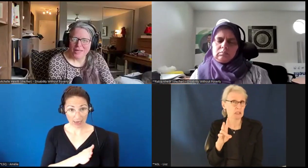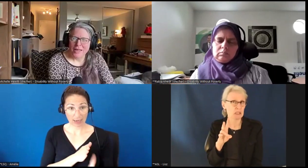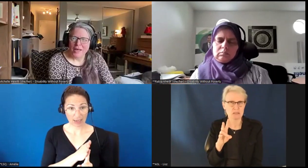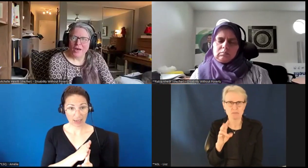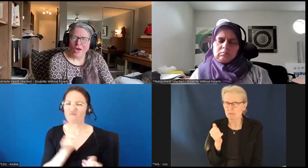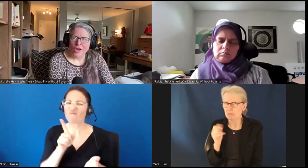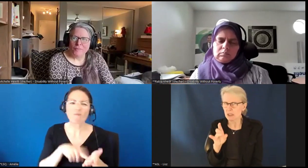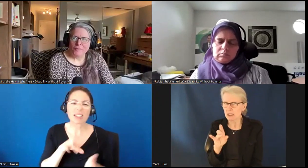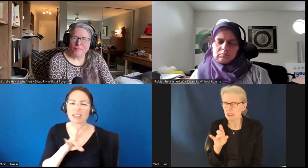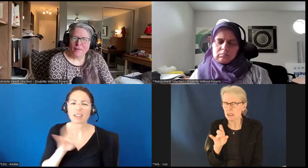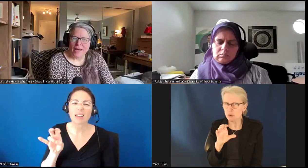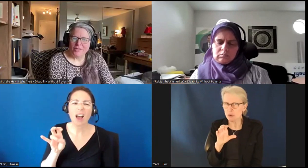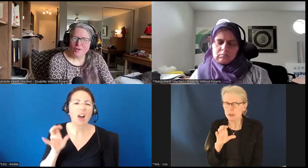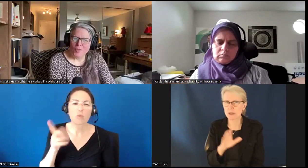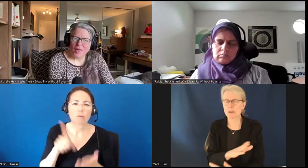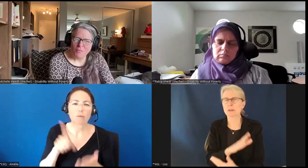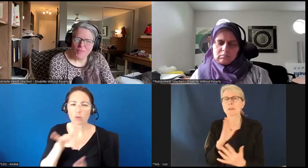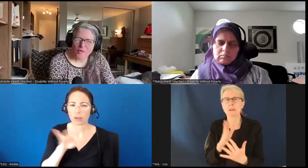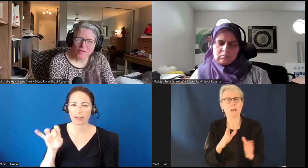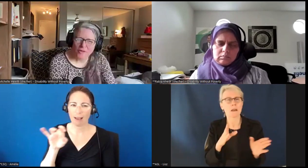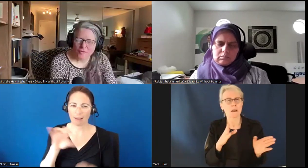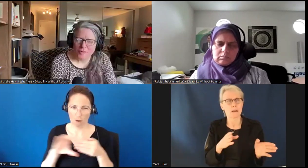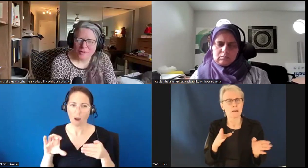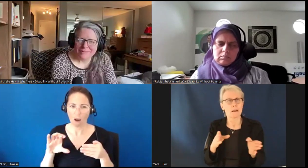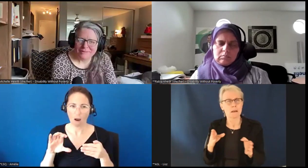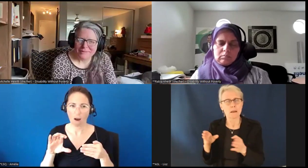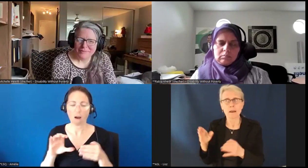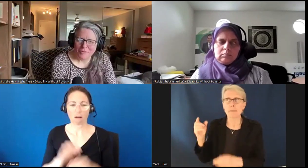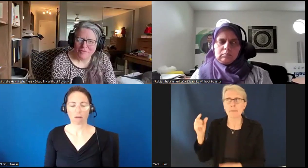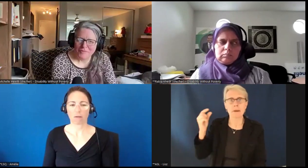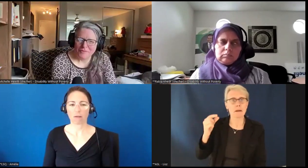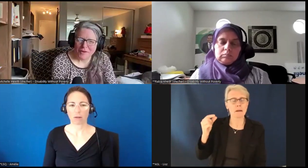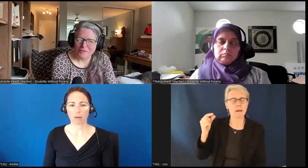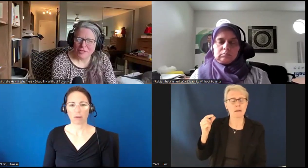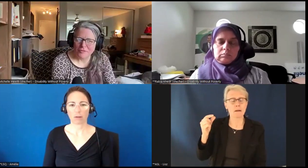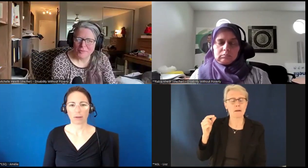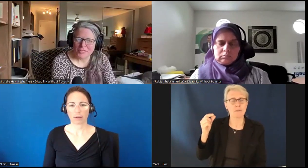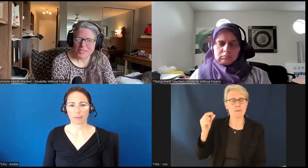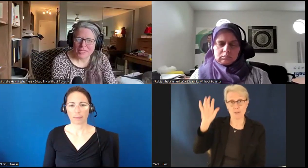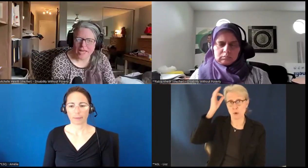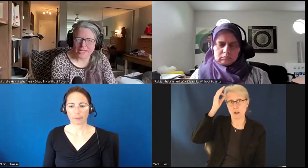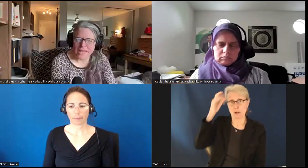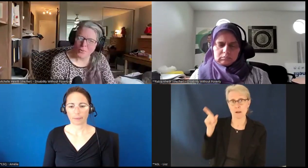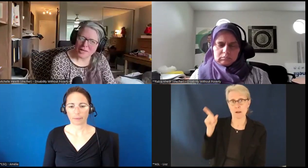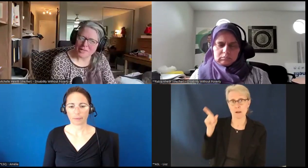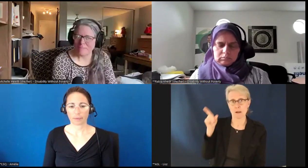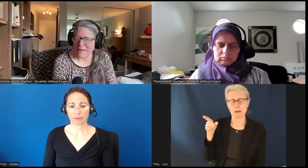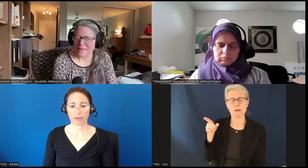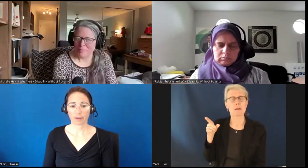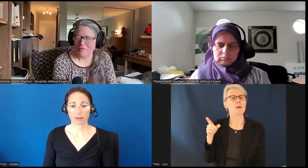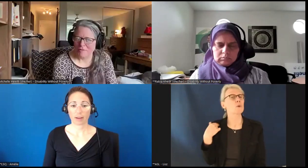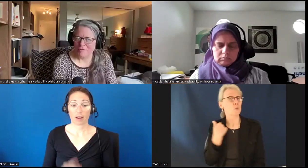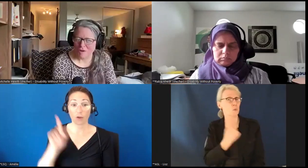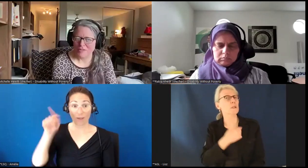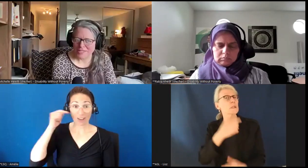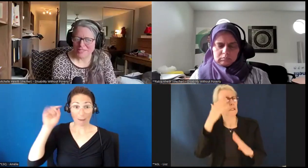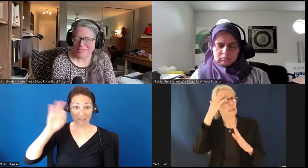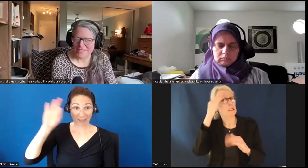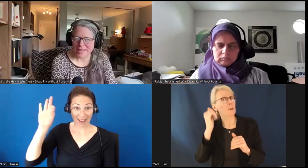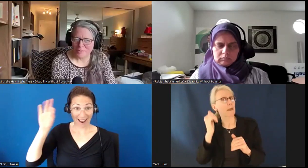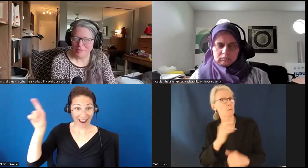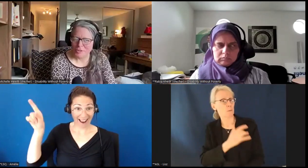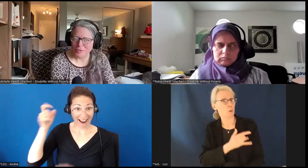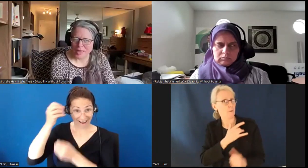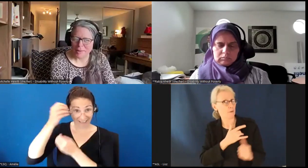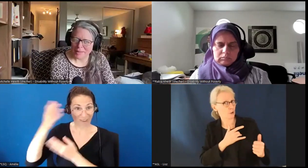$1,700, $1,800. And so then when the federal government said, and now we expect the provinces to